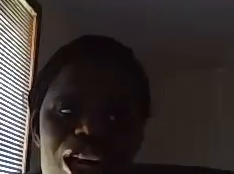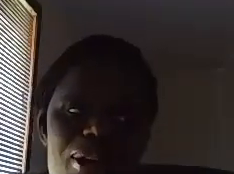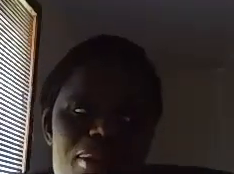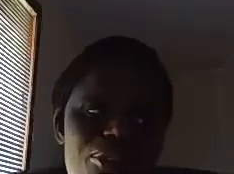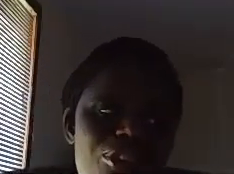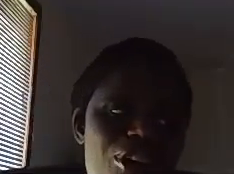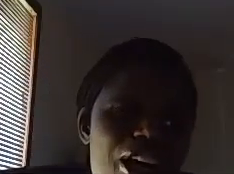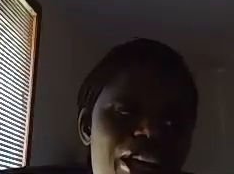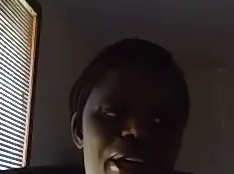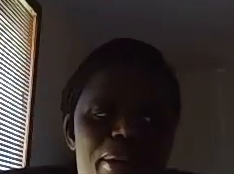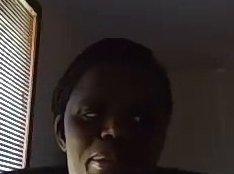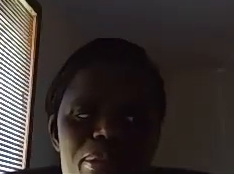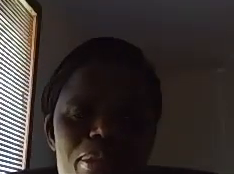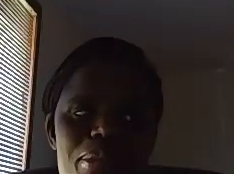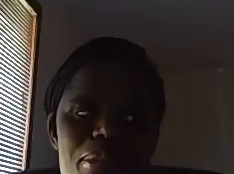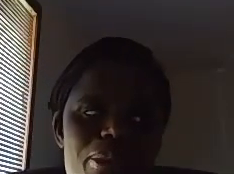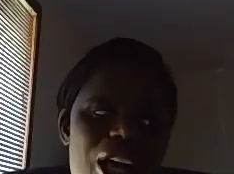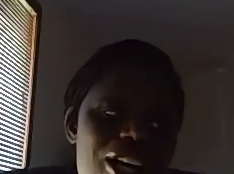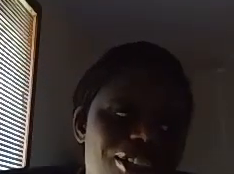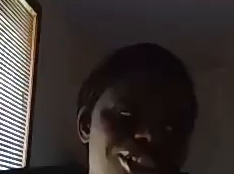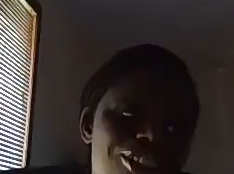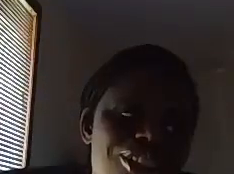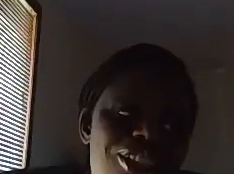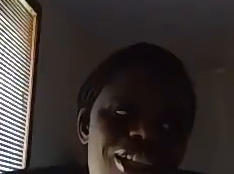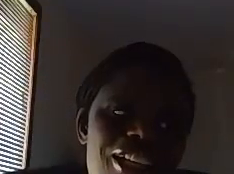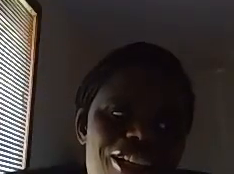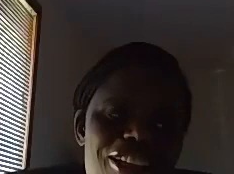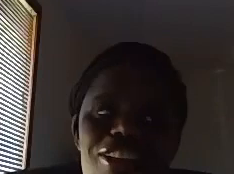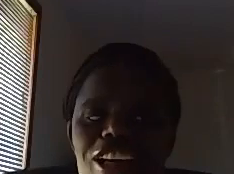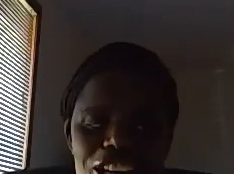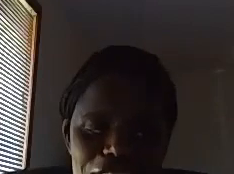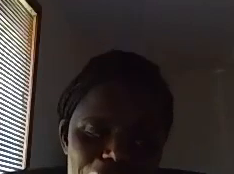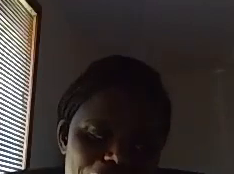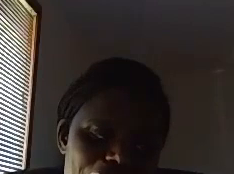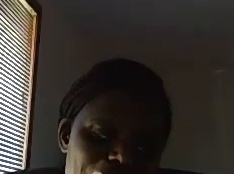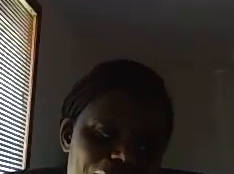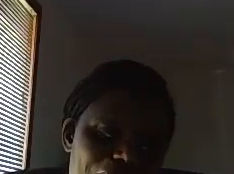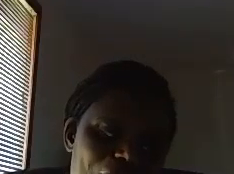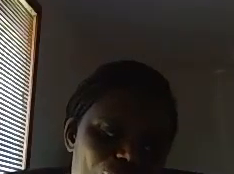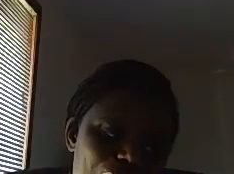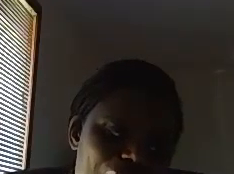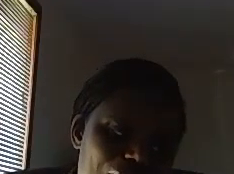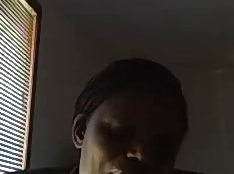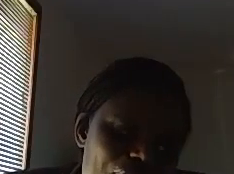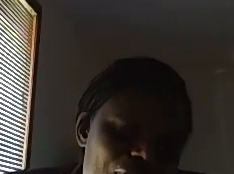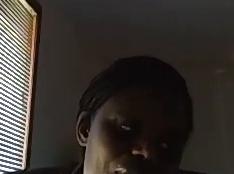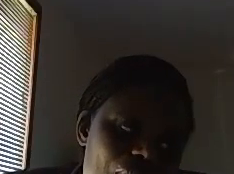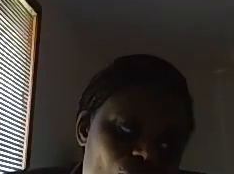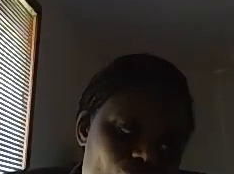Griffith. I am Black and I am